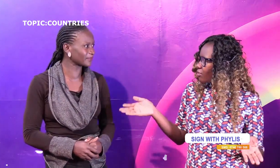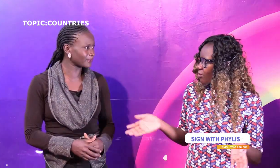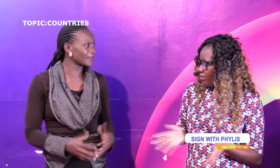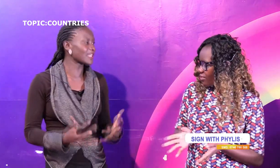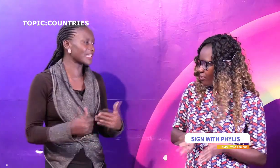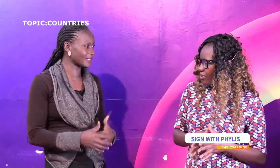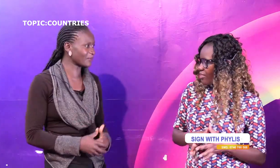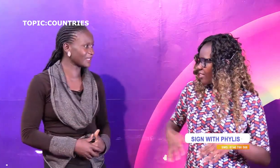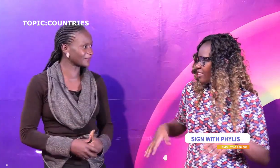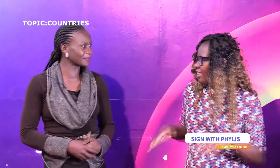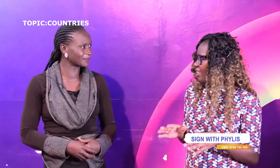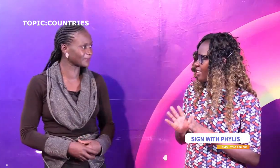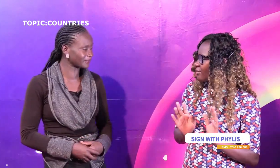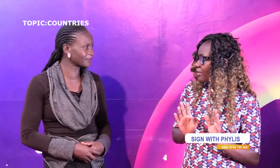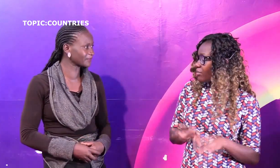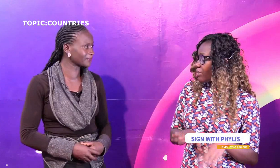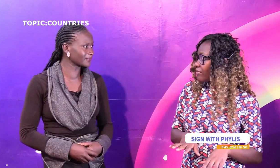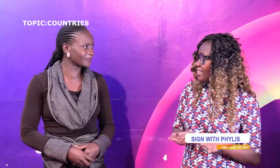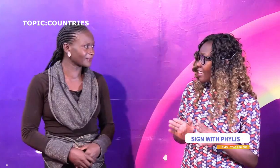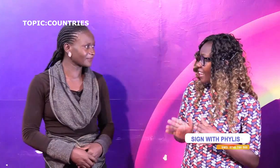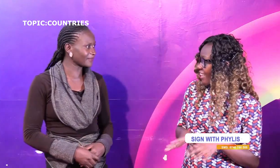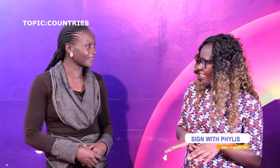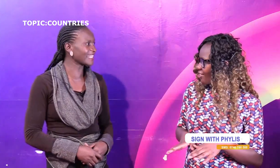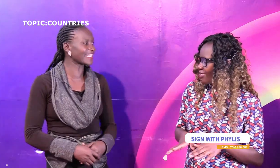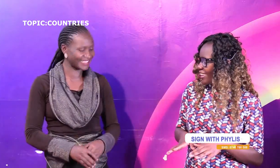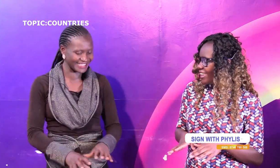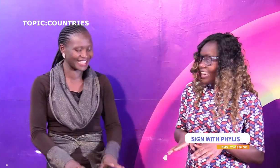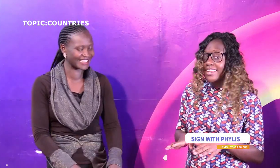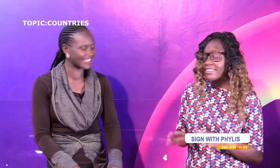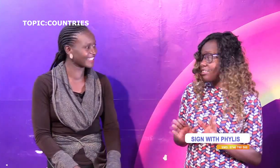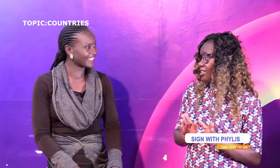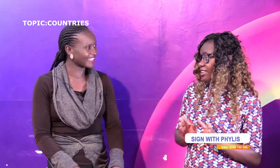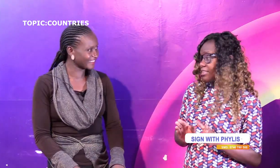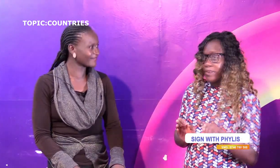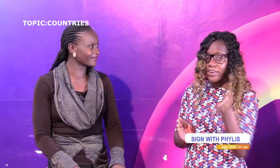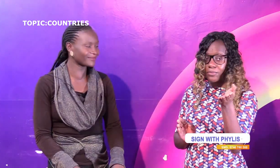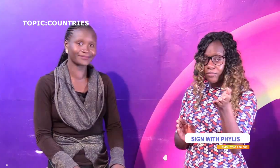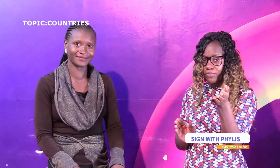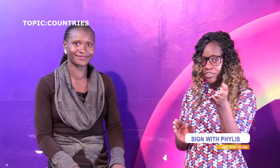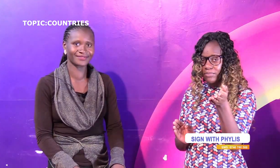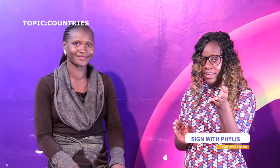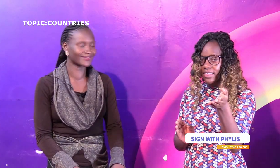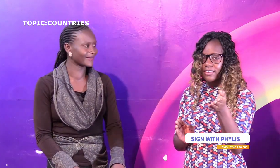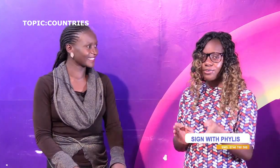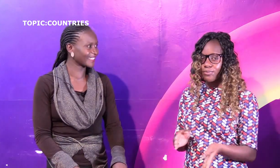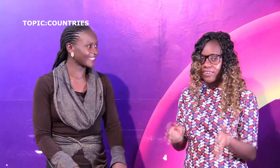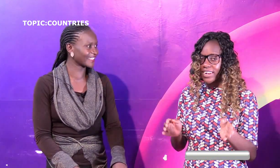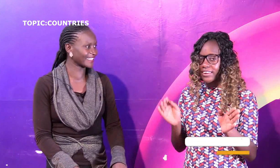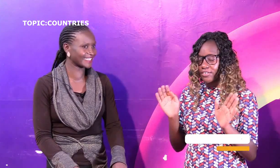questions, because this being my first class actually, and it's actually simple. I hope viewers back there at home you've learned a